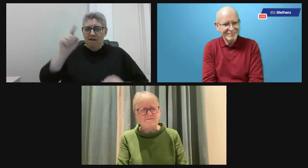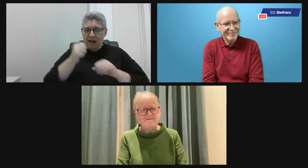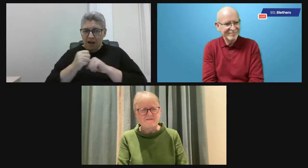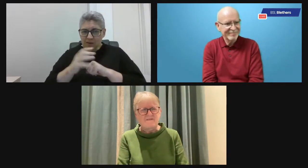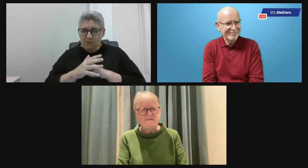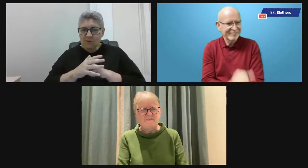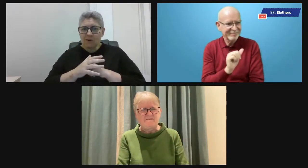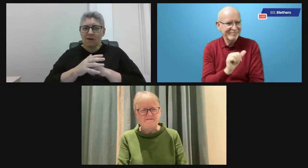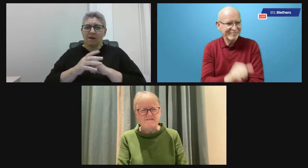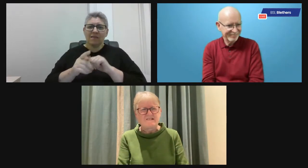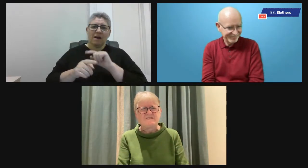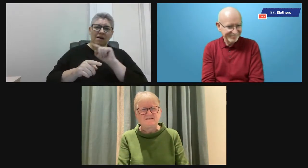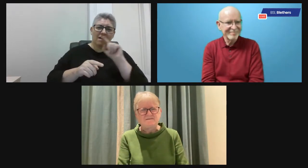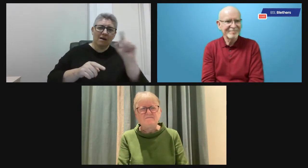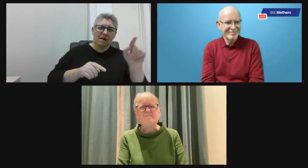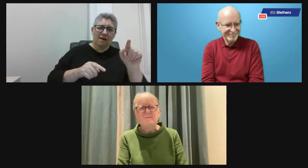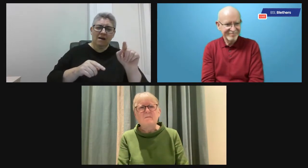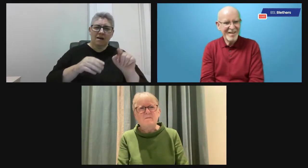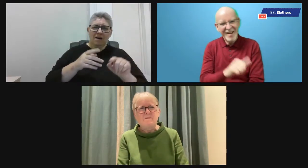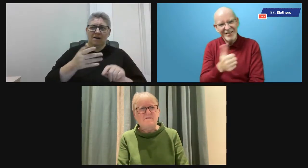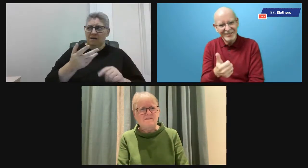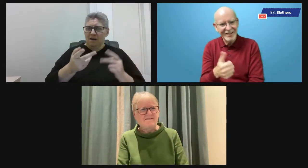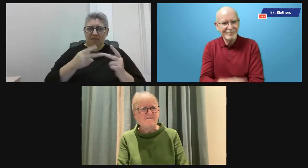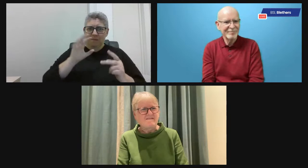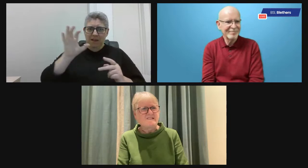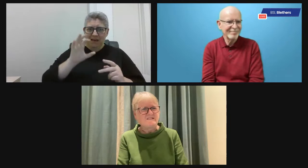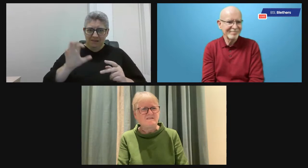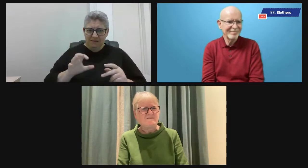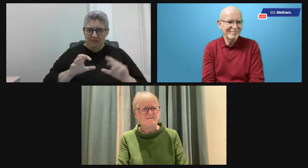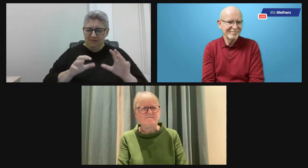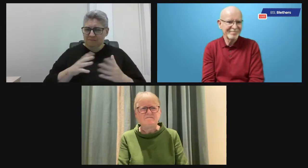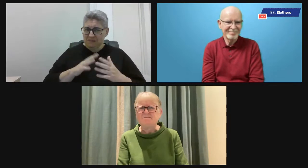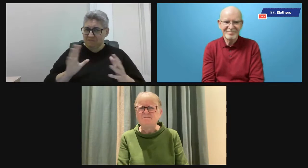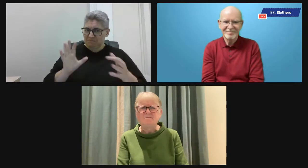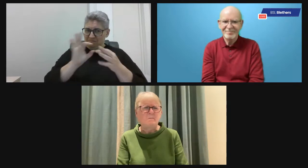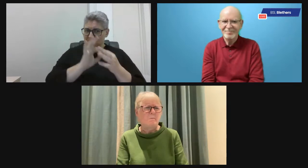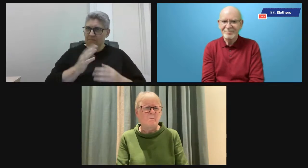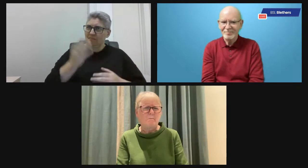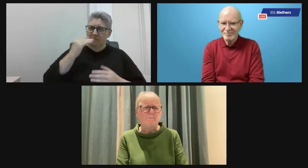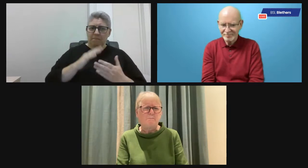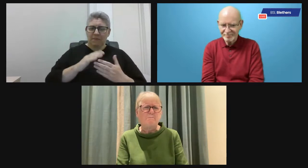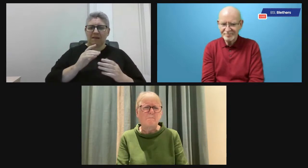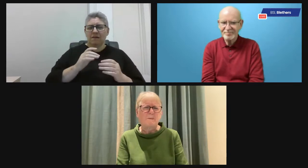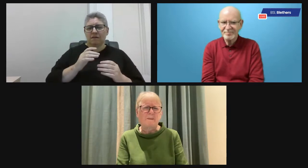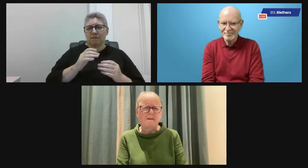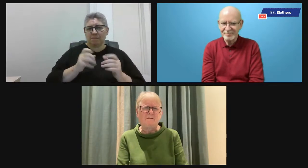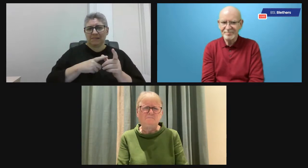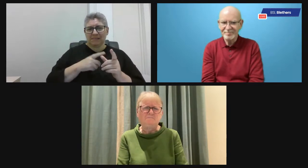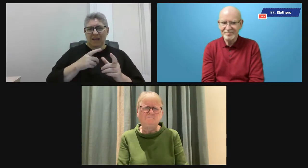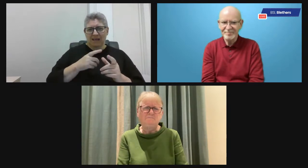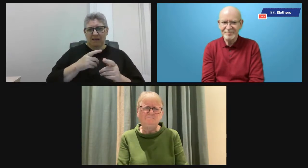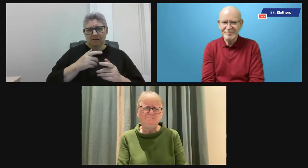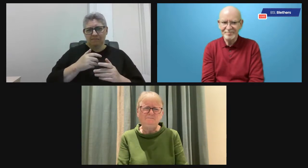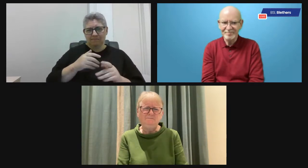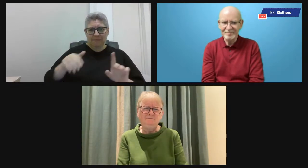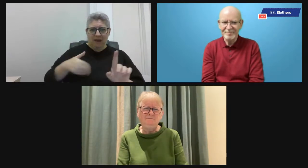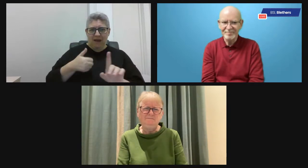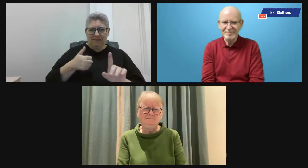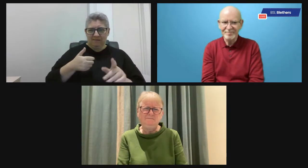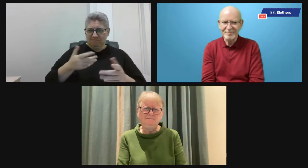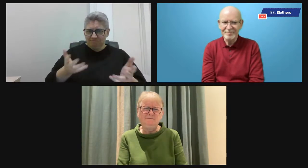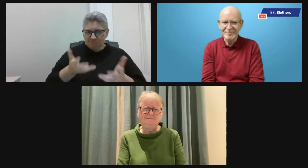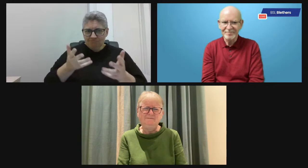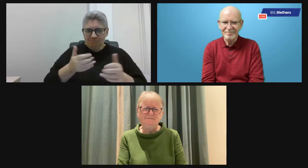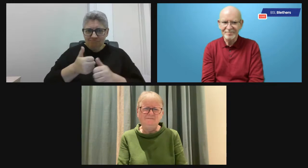Oh, wow. That's right, because I can remember as well, they went to Glasgow and other places, but I can remember that a way